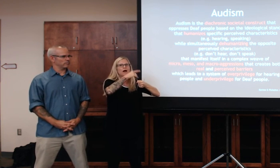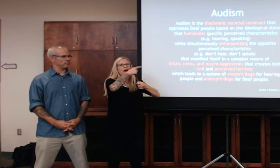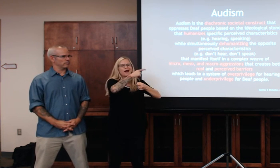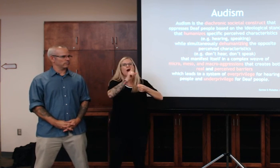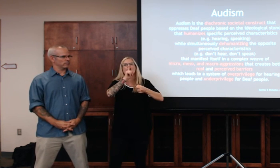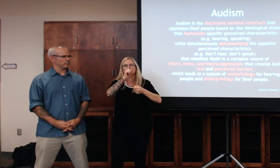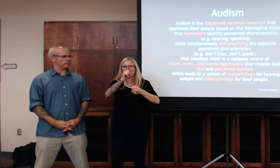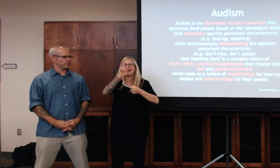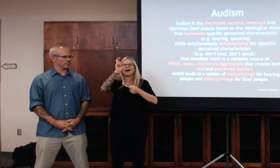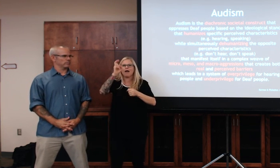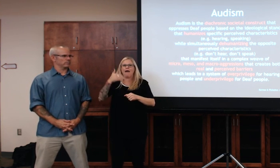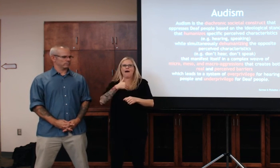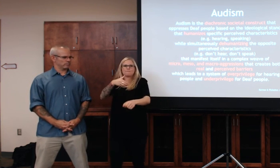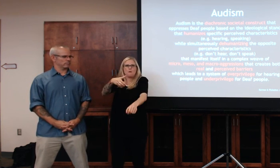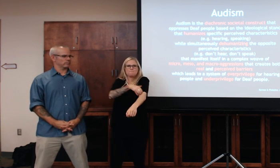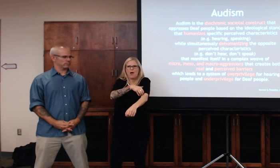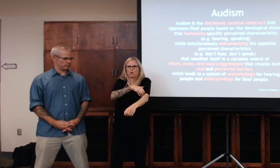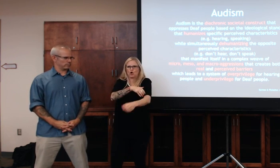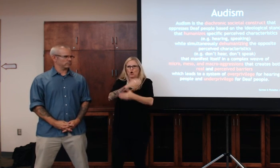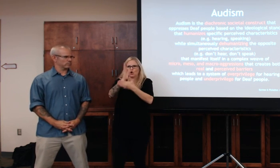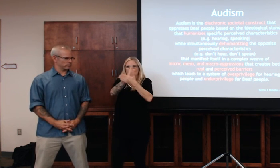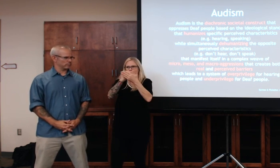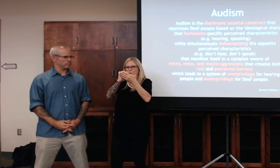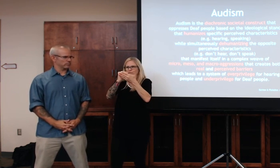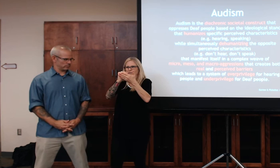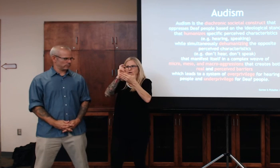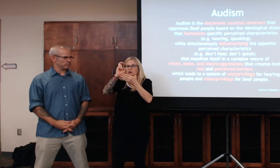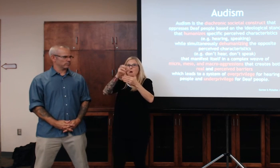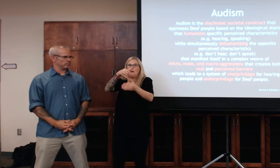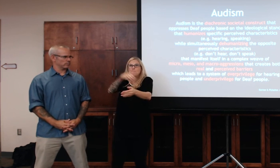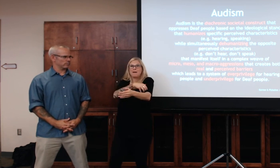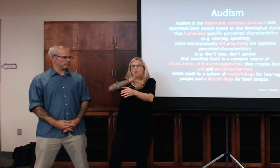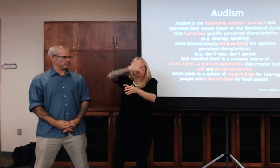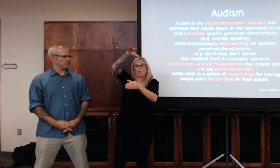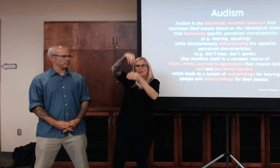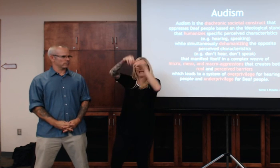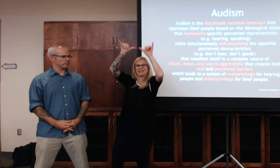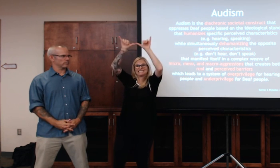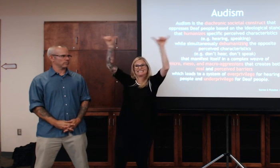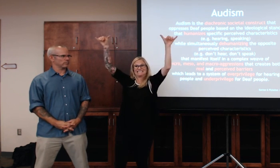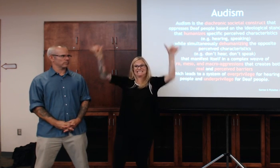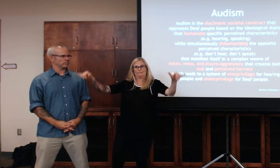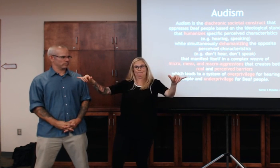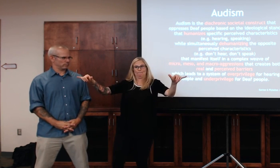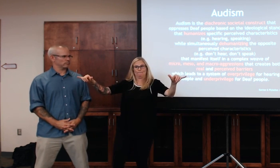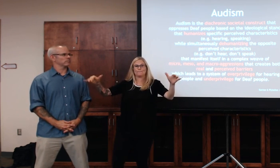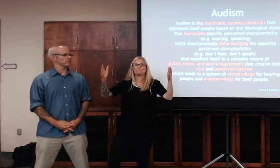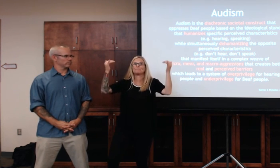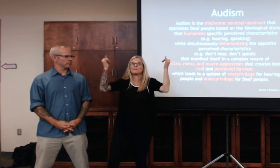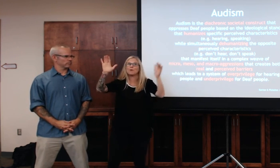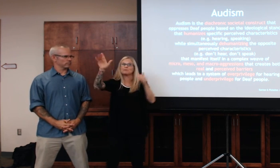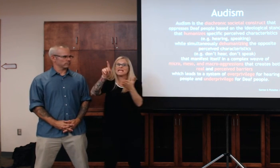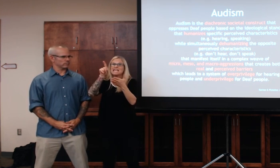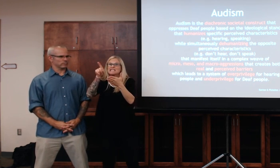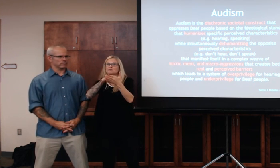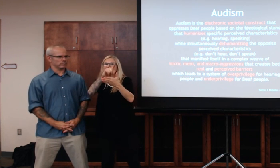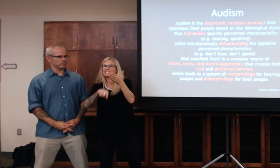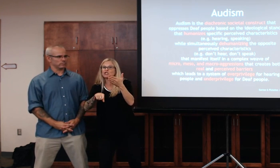With oppression, there is a power portion of oppression, but it's power within the system, Now,